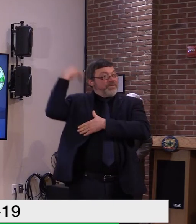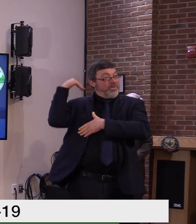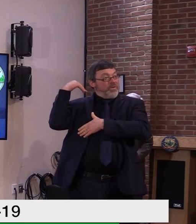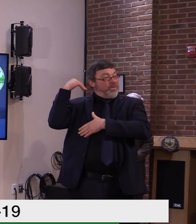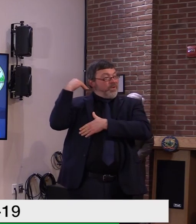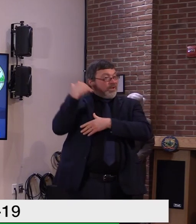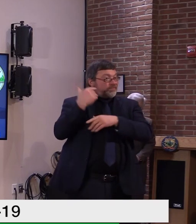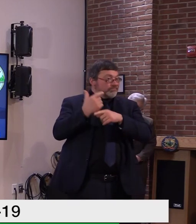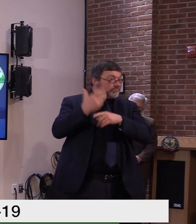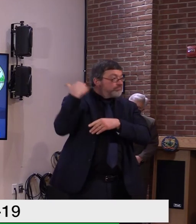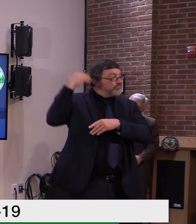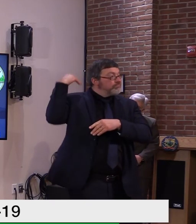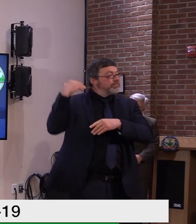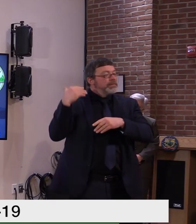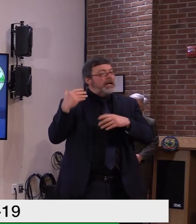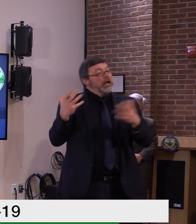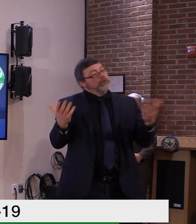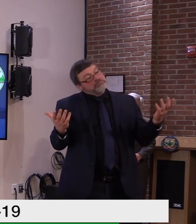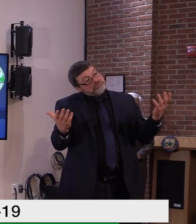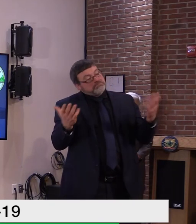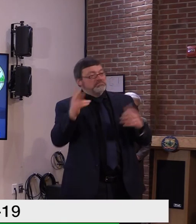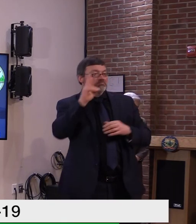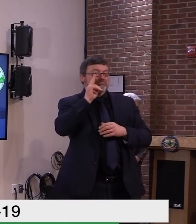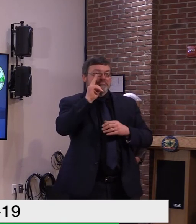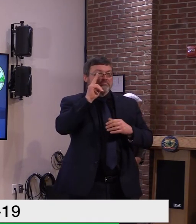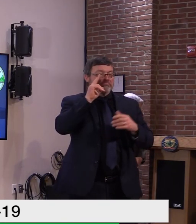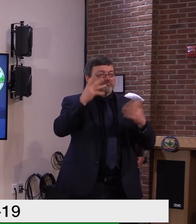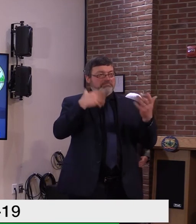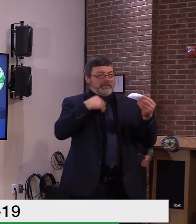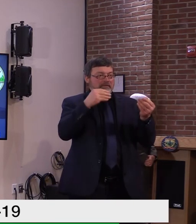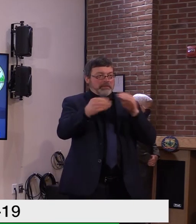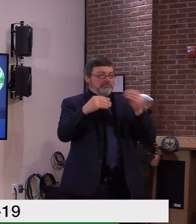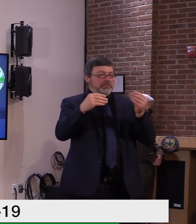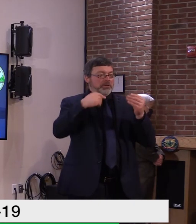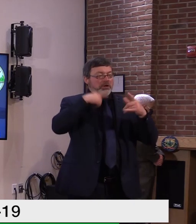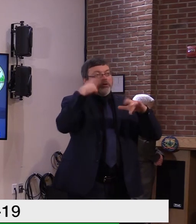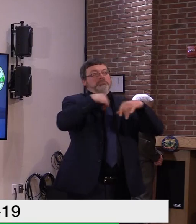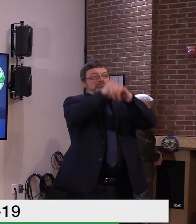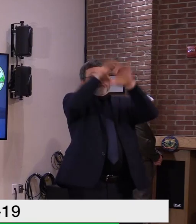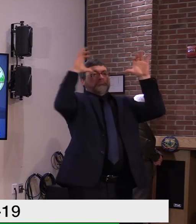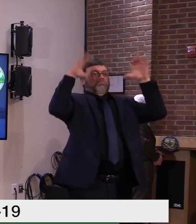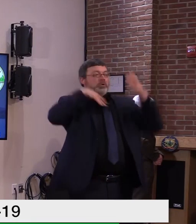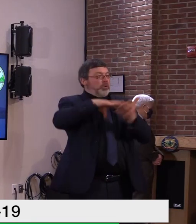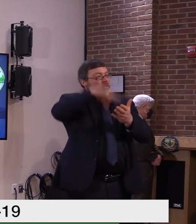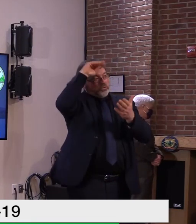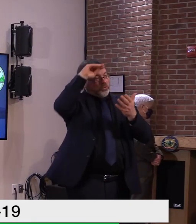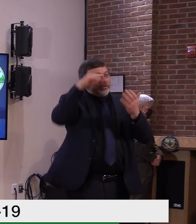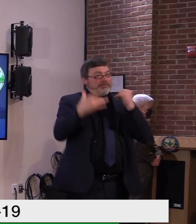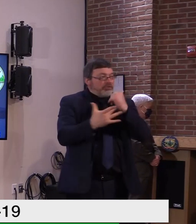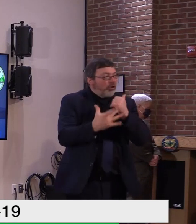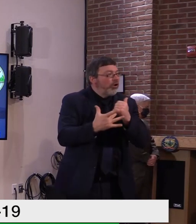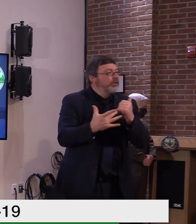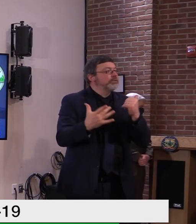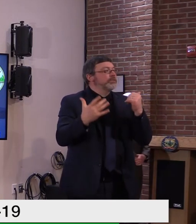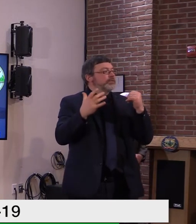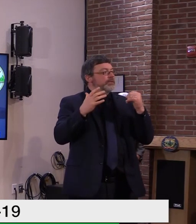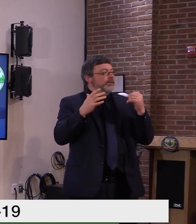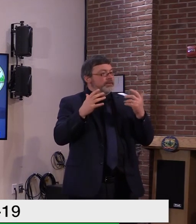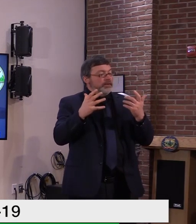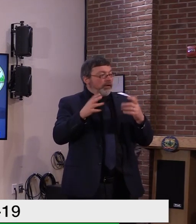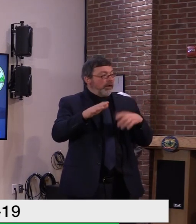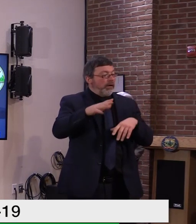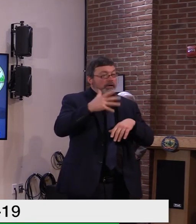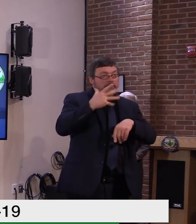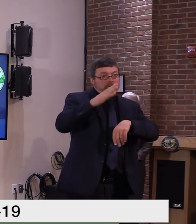flexibility. And I think that it actually helps with the workload and does things a little bit